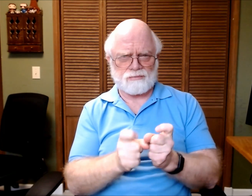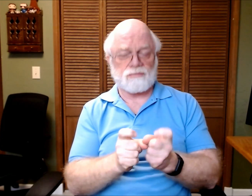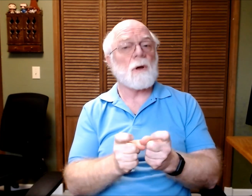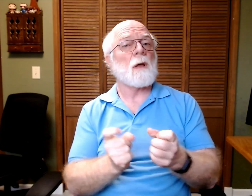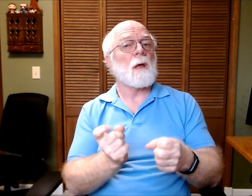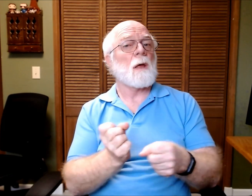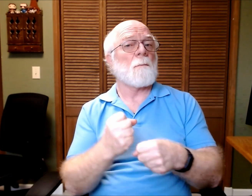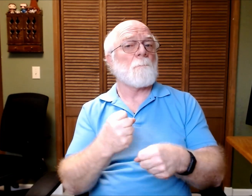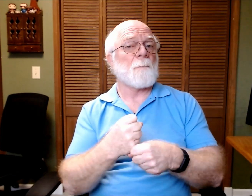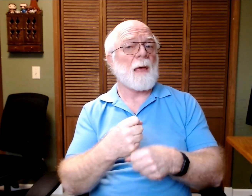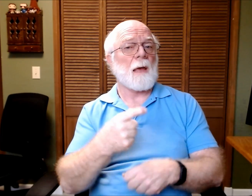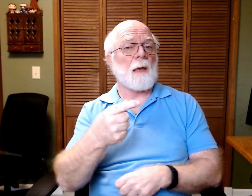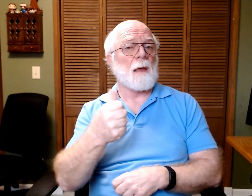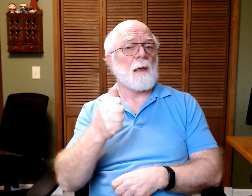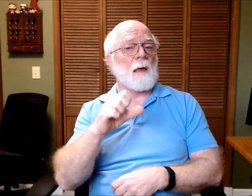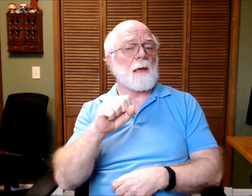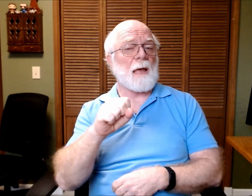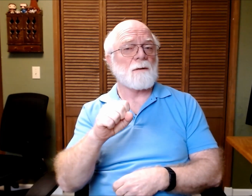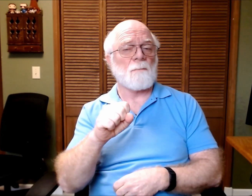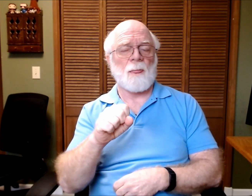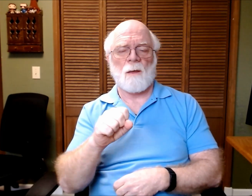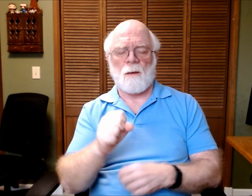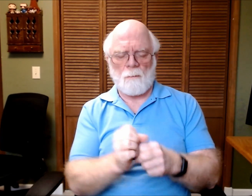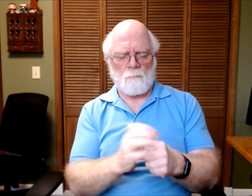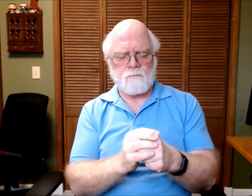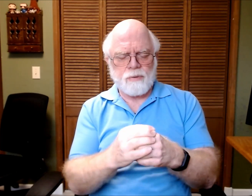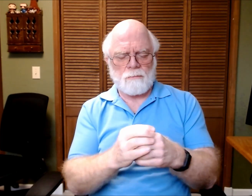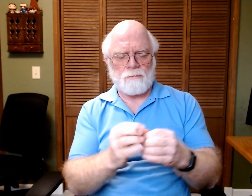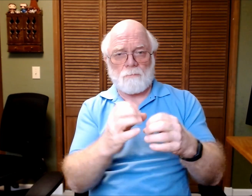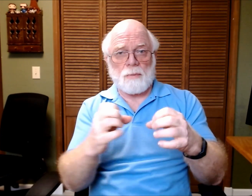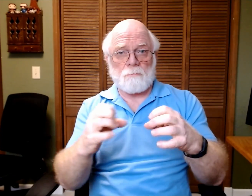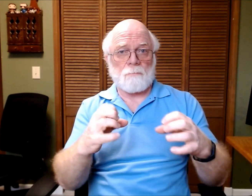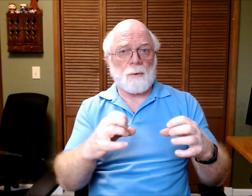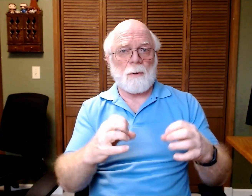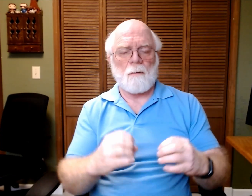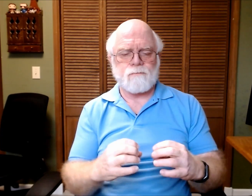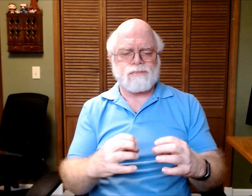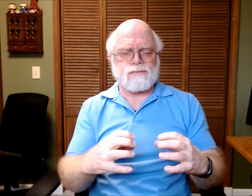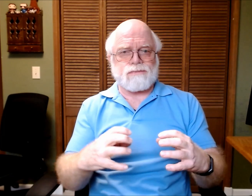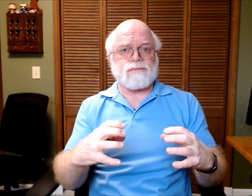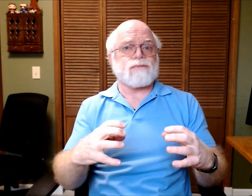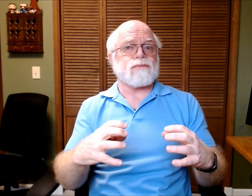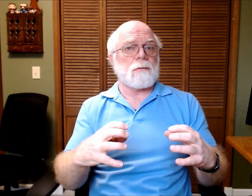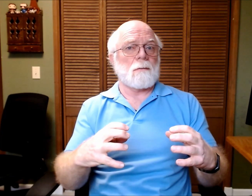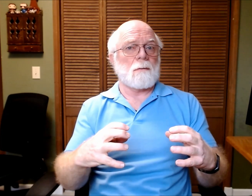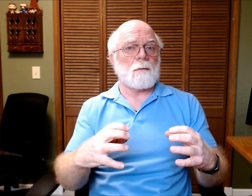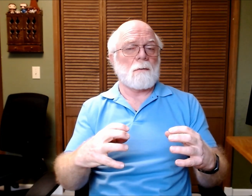and the mixture changes, and it makes gas, little bubbles, and the pressure increases.